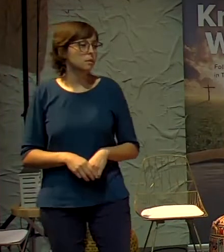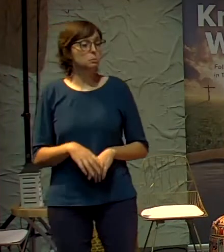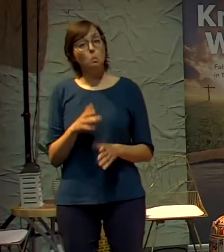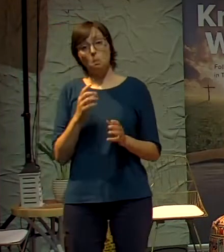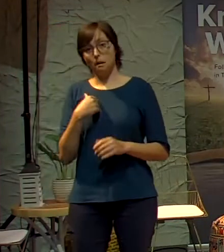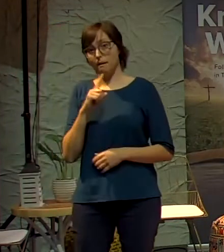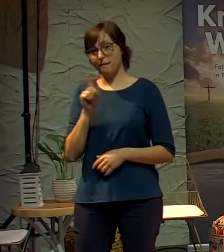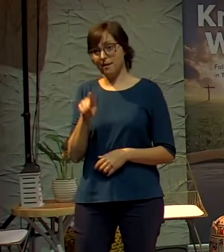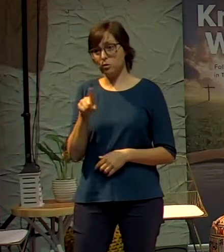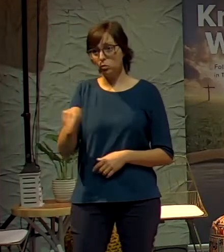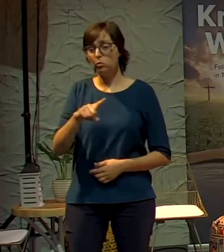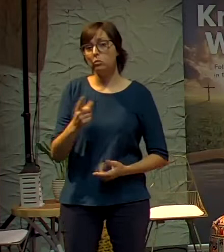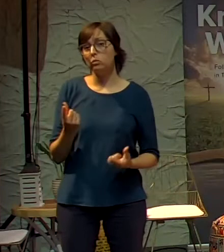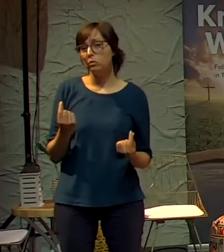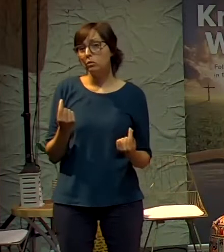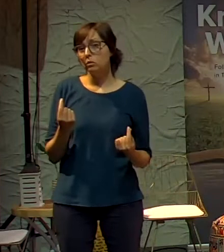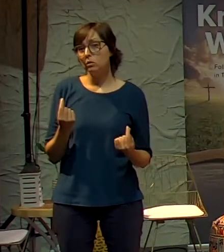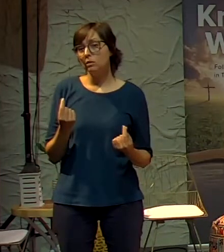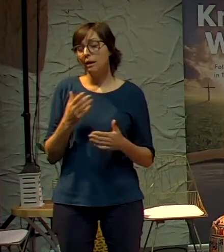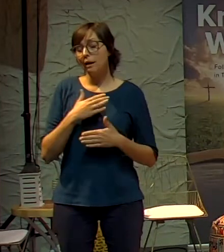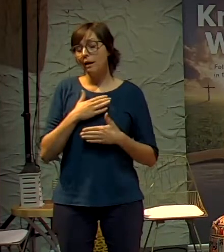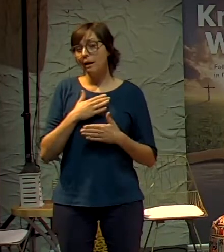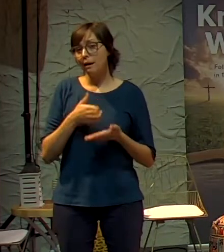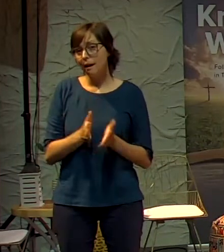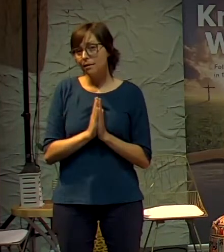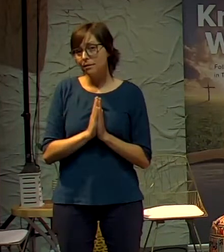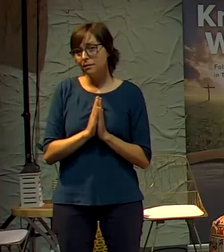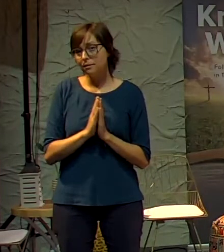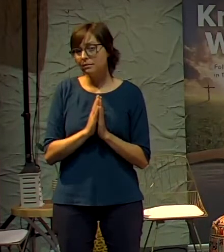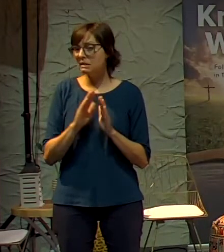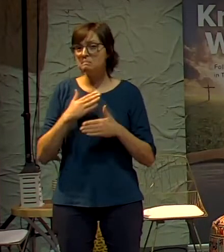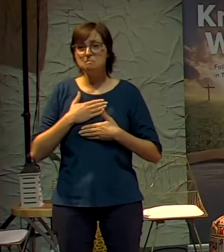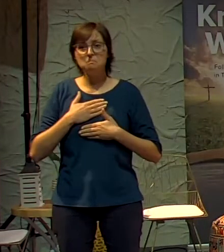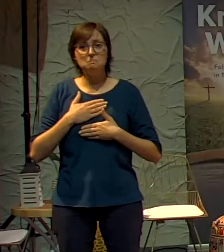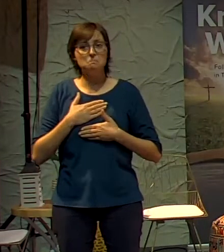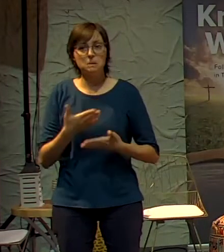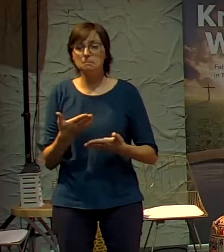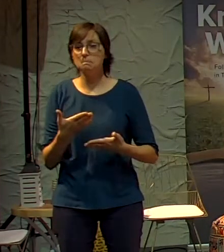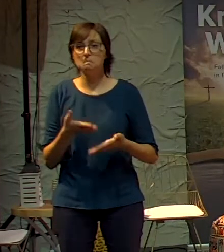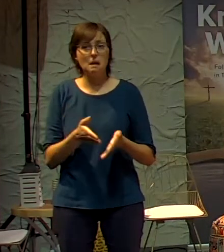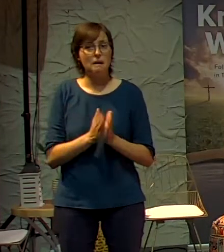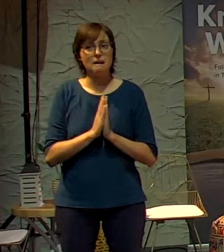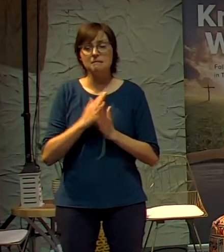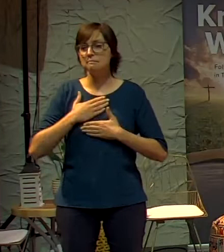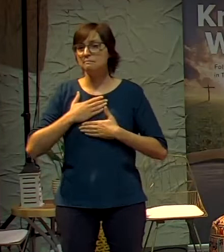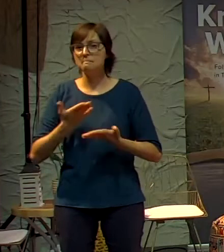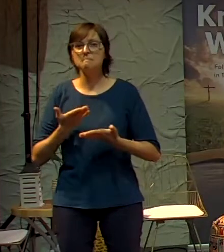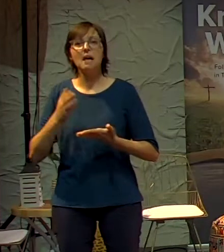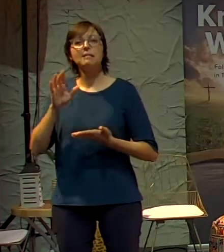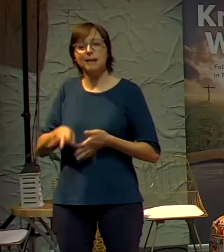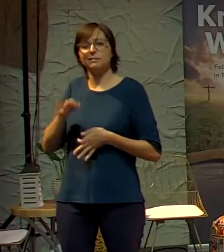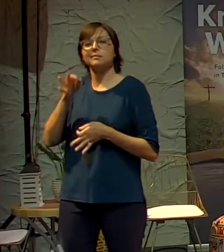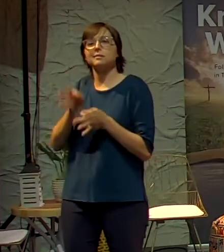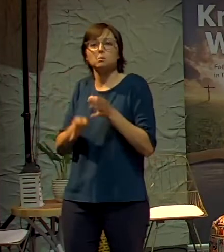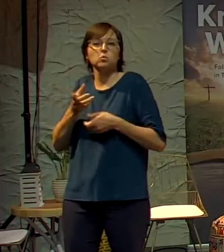ask and submit to the outcome. That is simple trust, right? Simple trust is